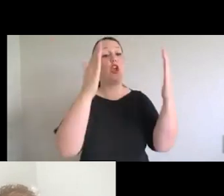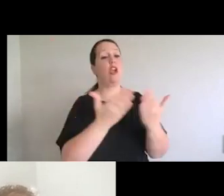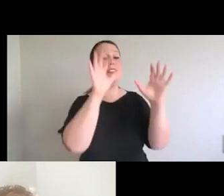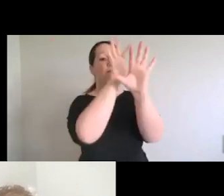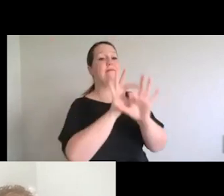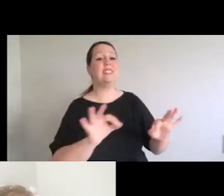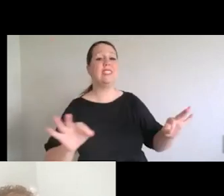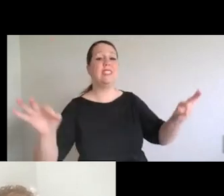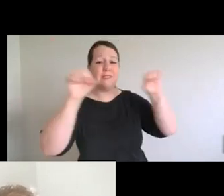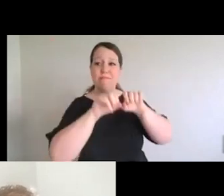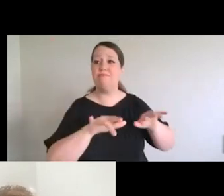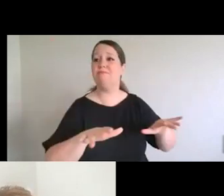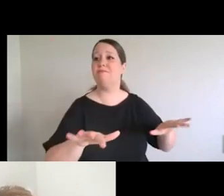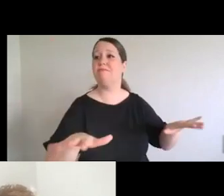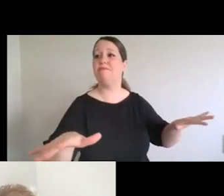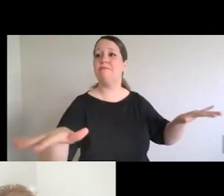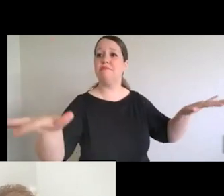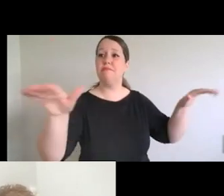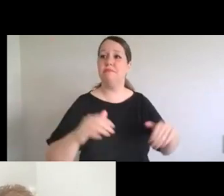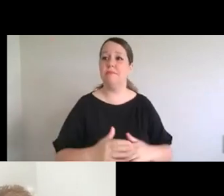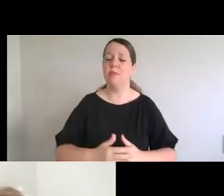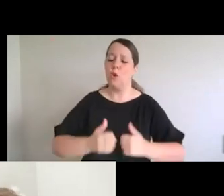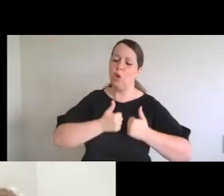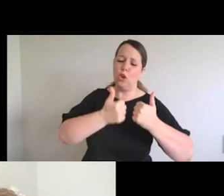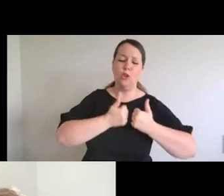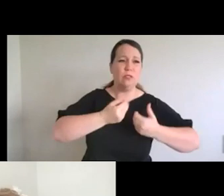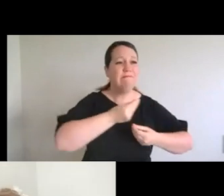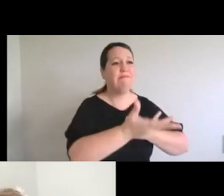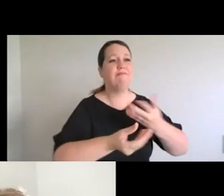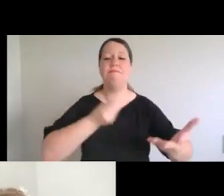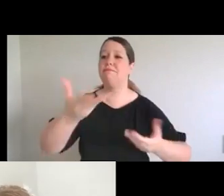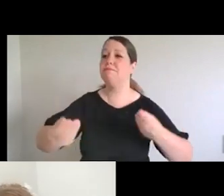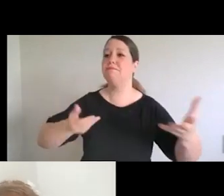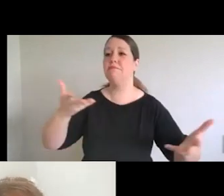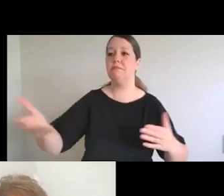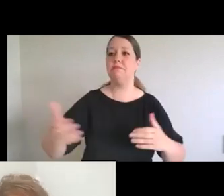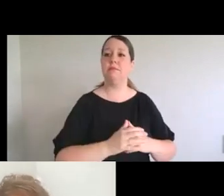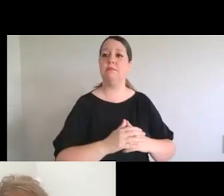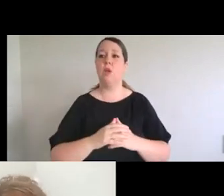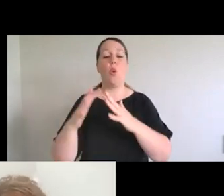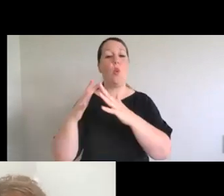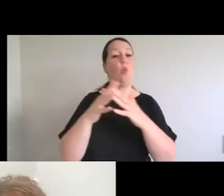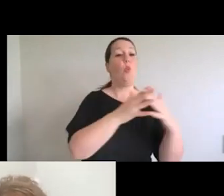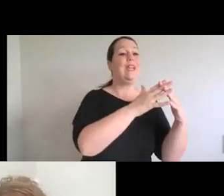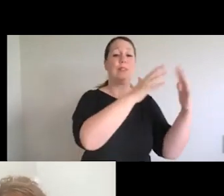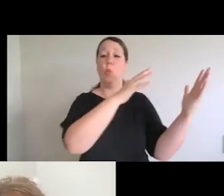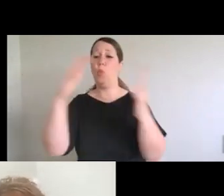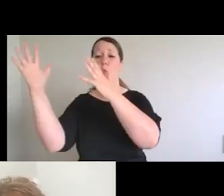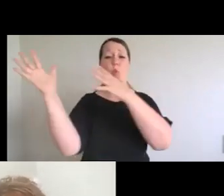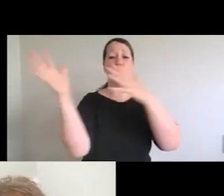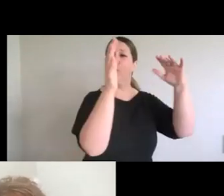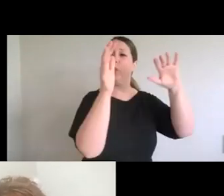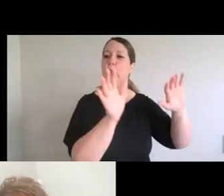katoa. Whakatakata hau ki te uru, whakatakata hau ki te tonga. Kia mā kina ki uta, kia